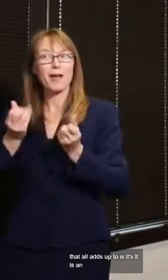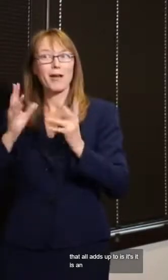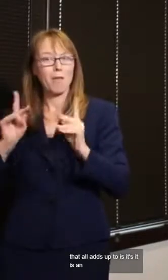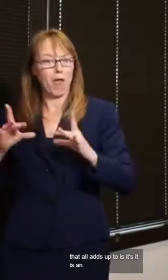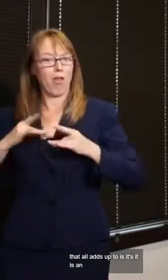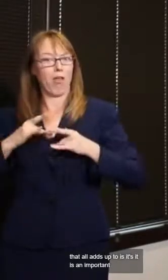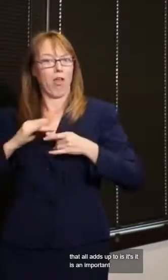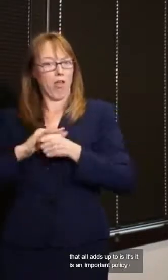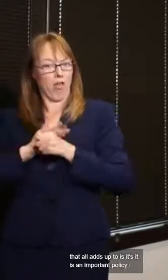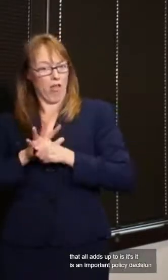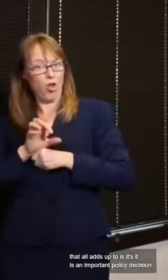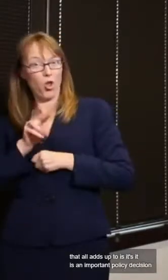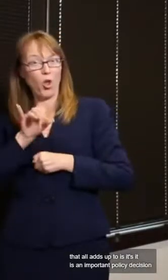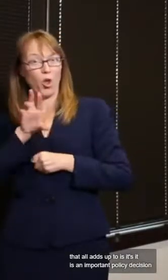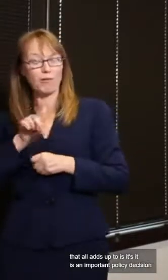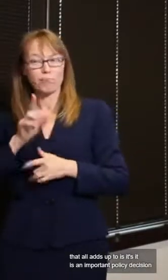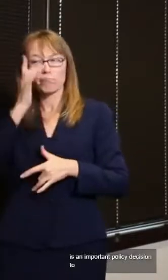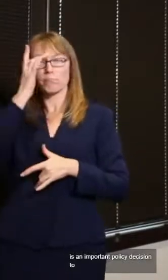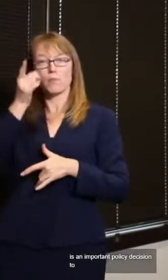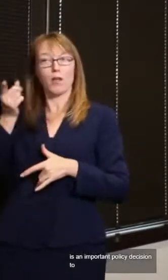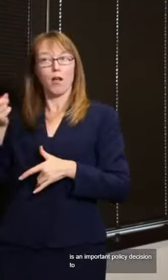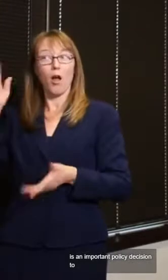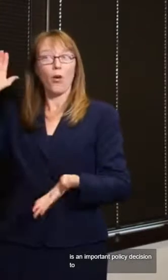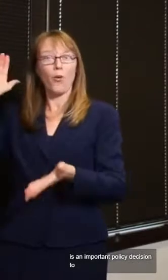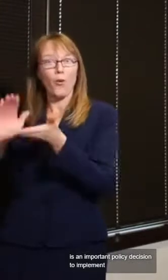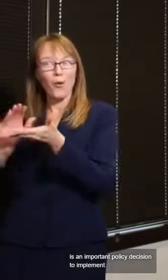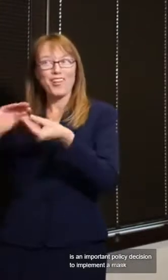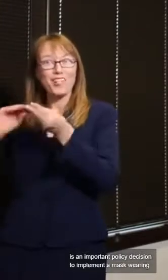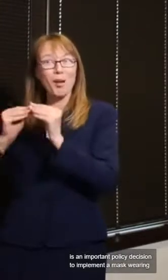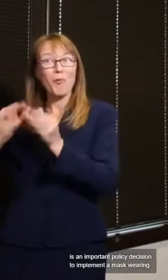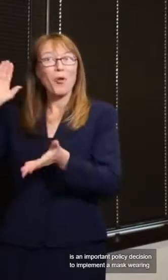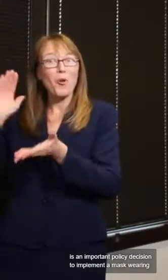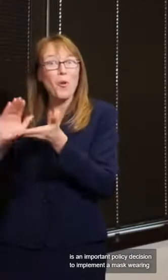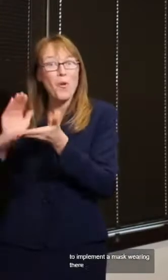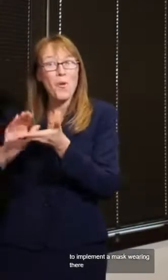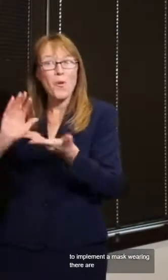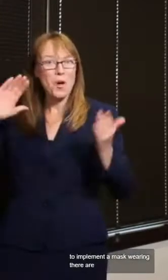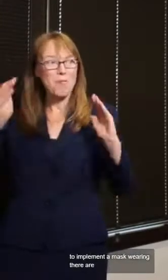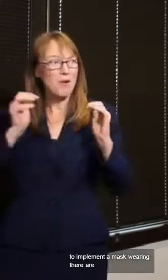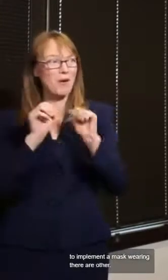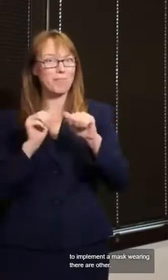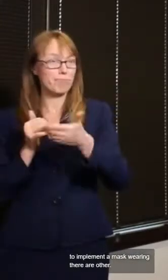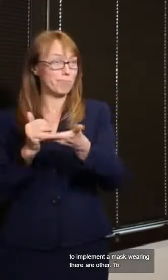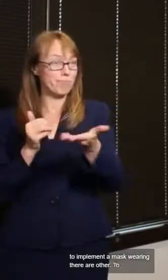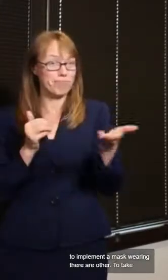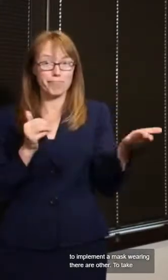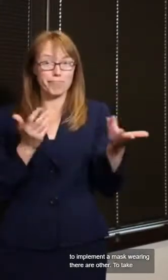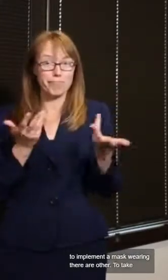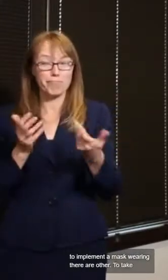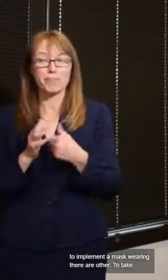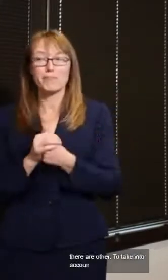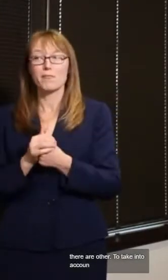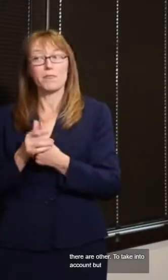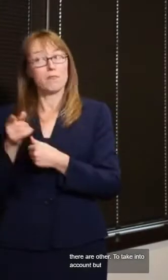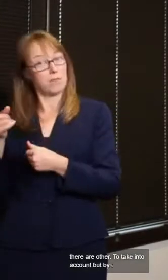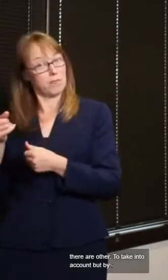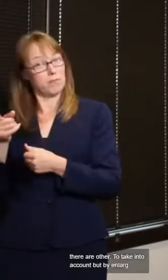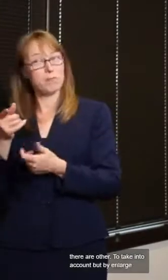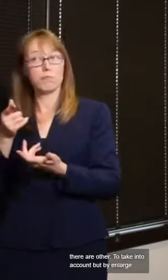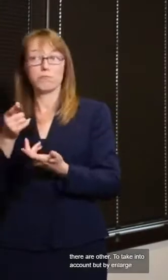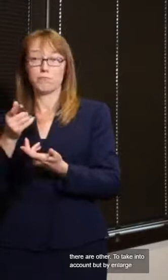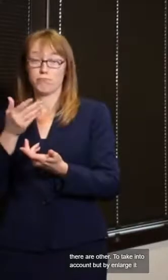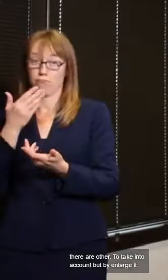important policy decision to implement mask wearing. There are other factors to take into account, but by and